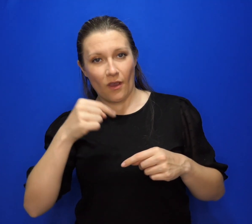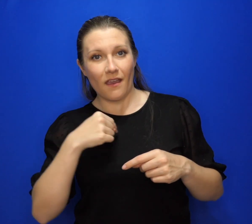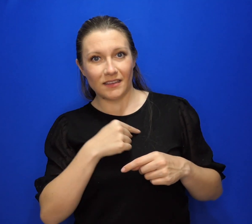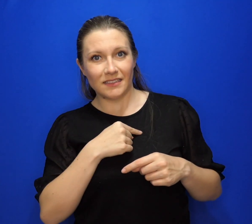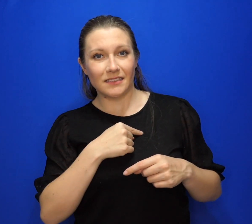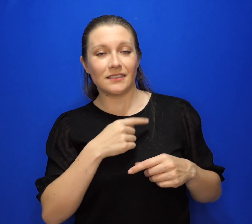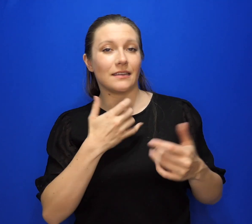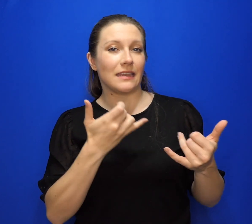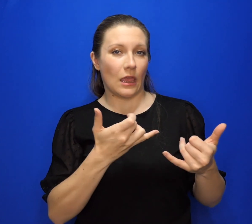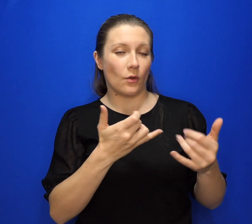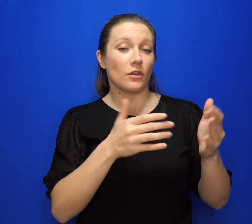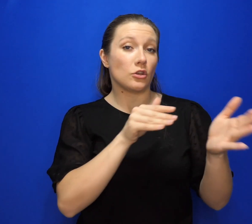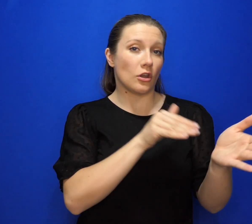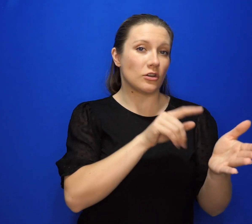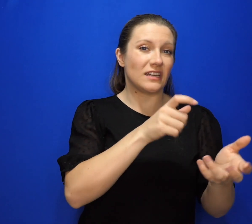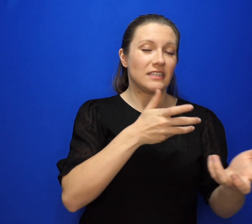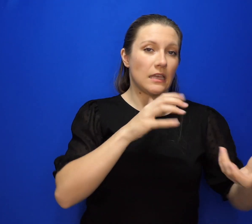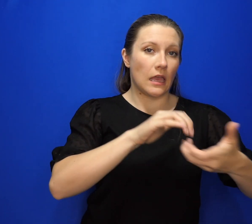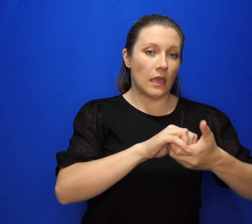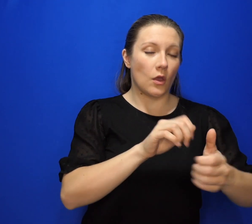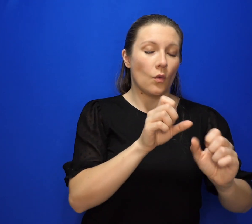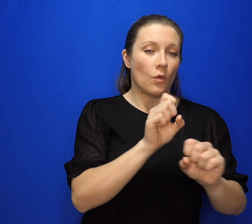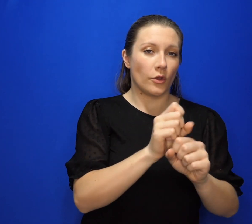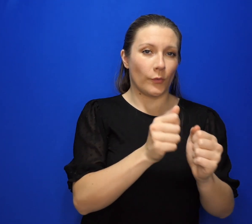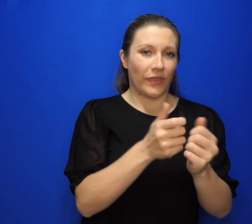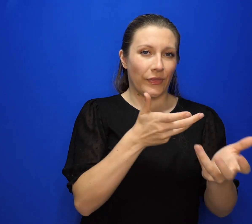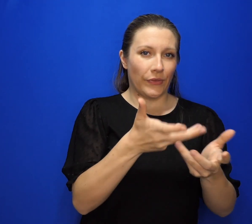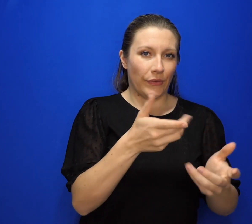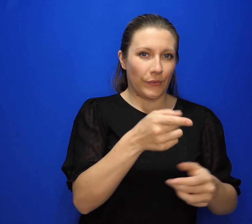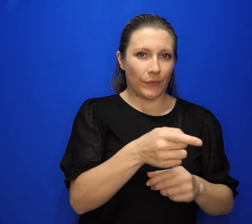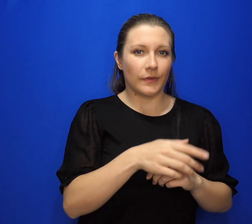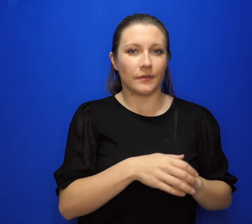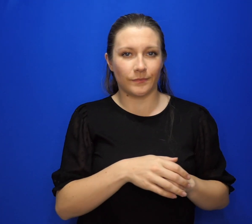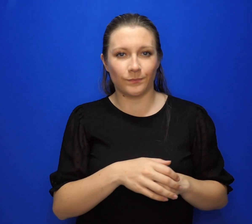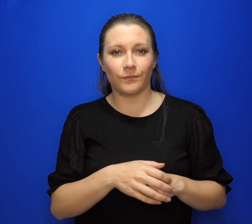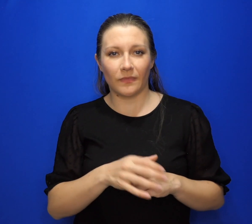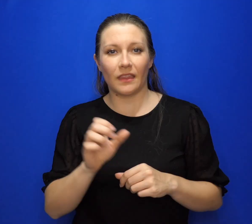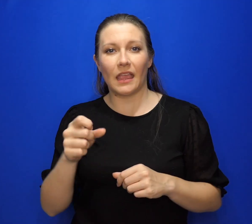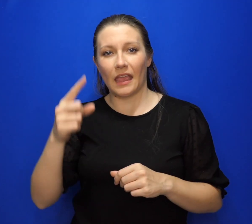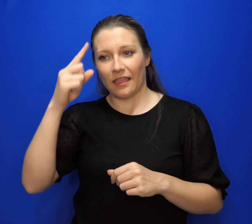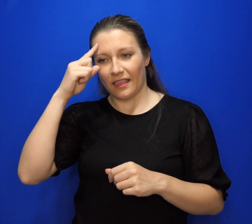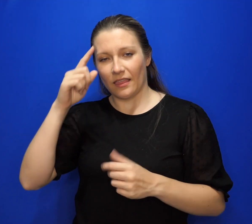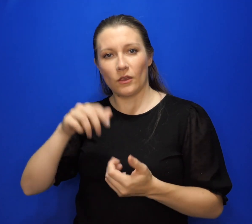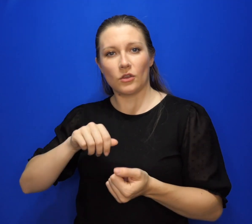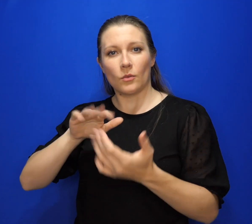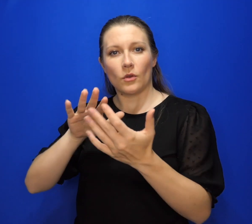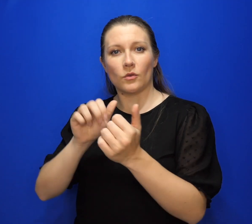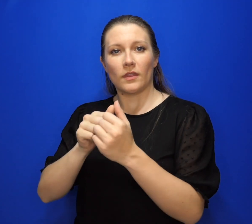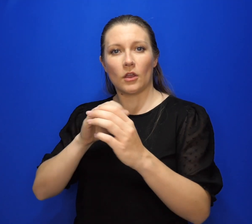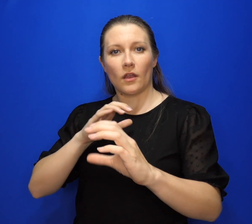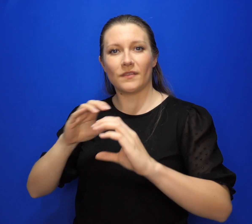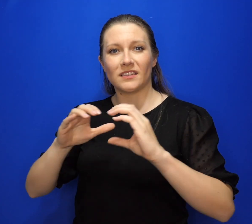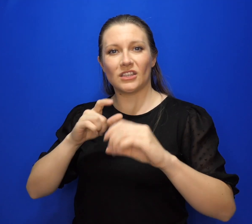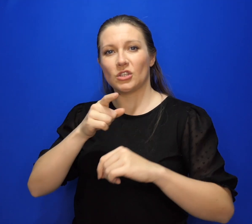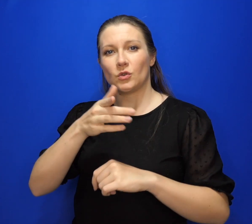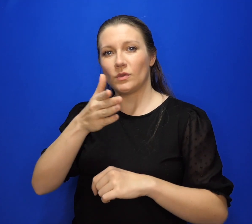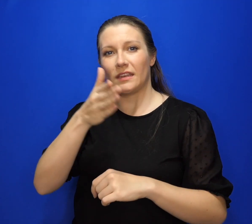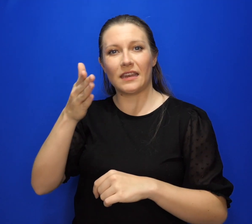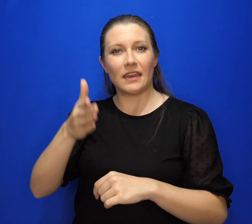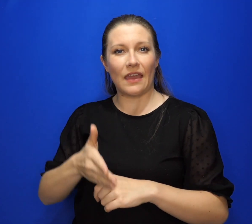should work with you then. Yeah. And I think there's a technique in conversation where you don't put